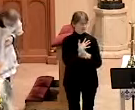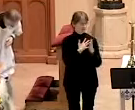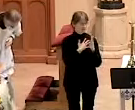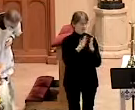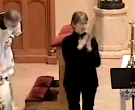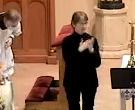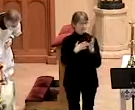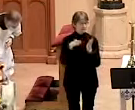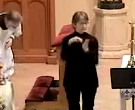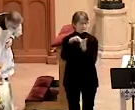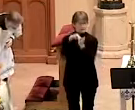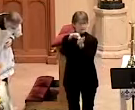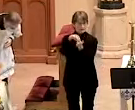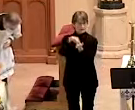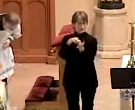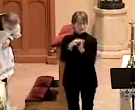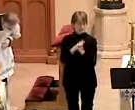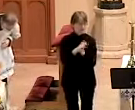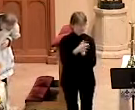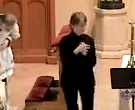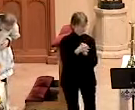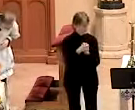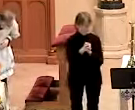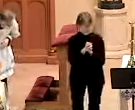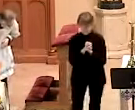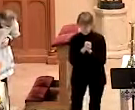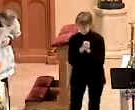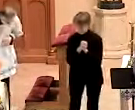Please stand together.